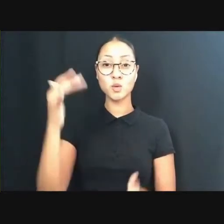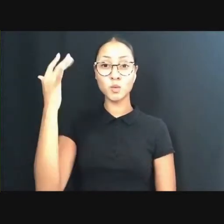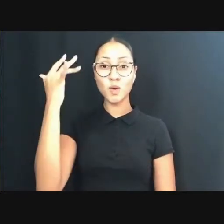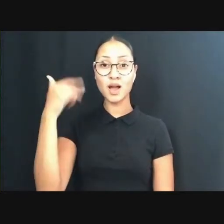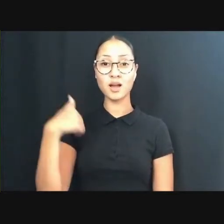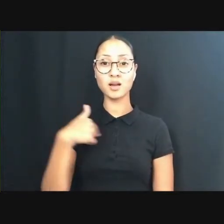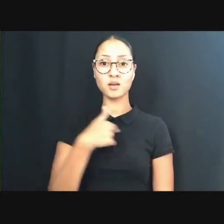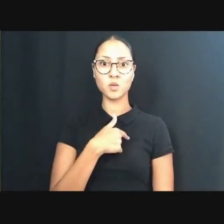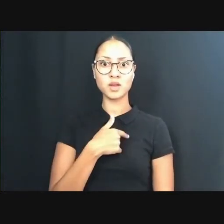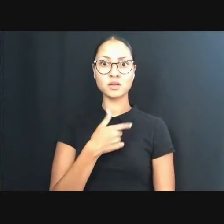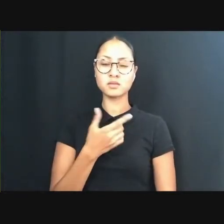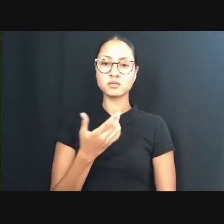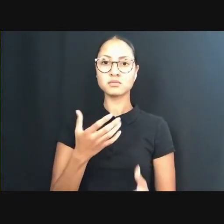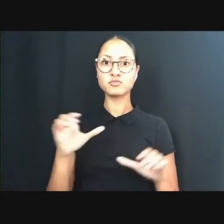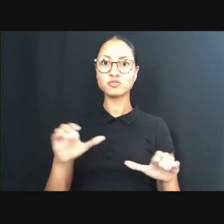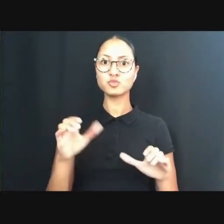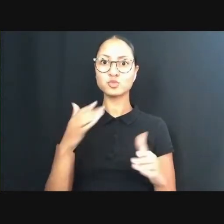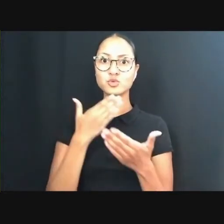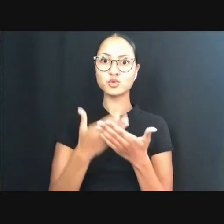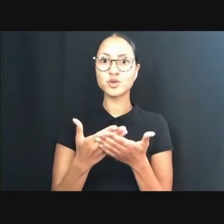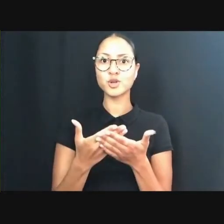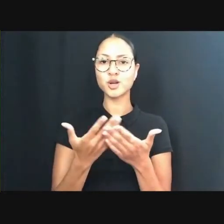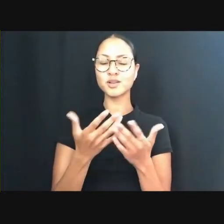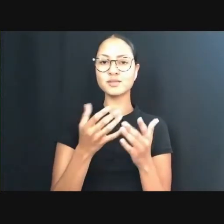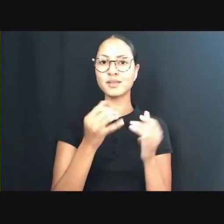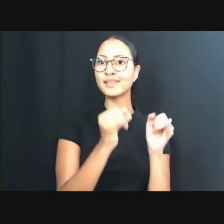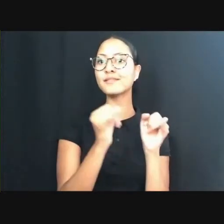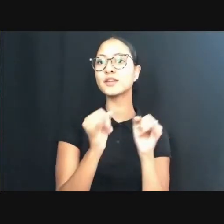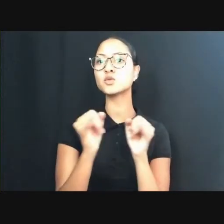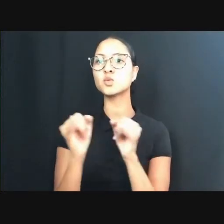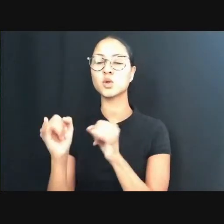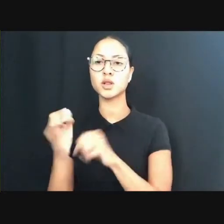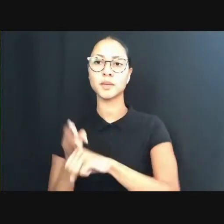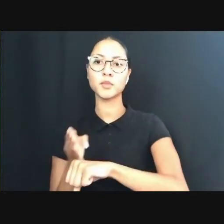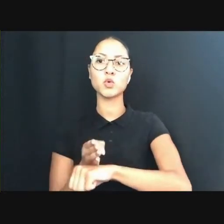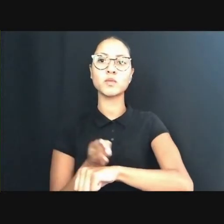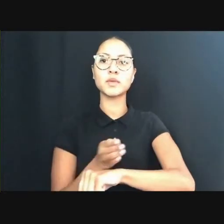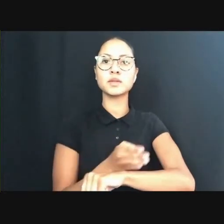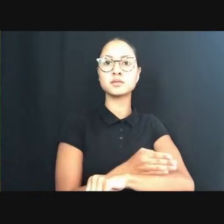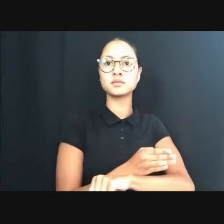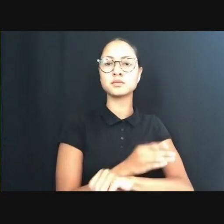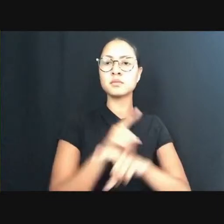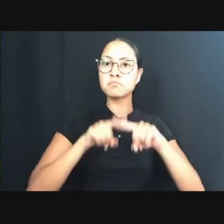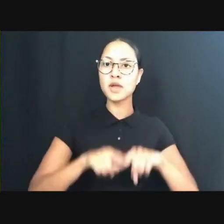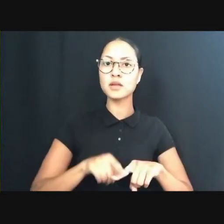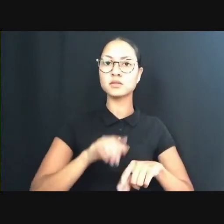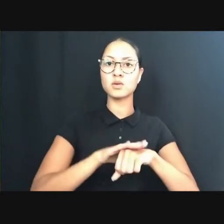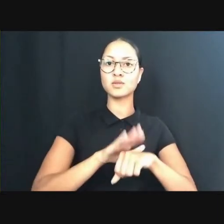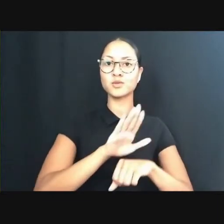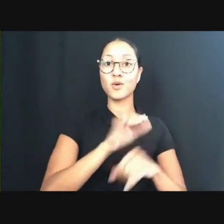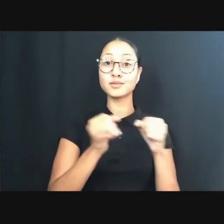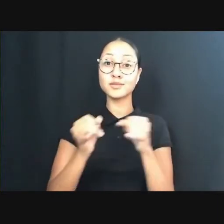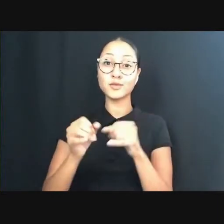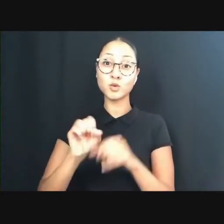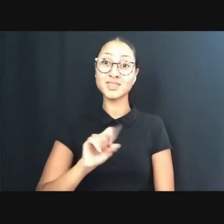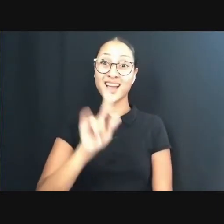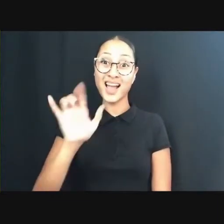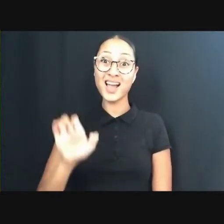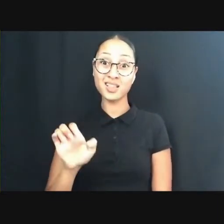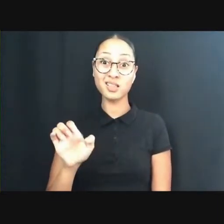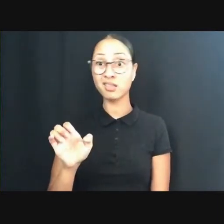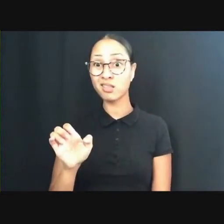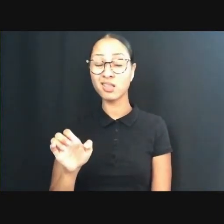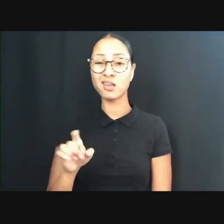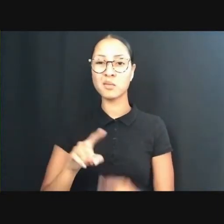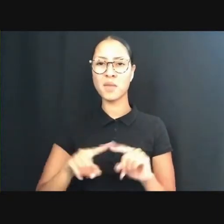does, right? Training should make you better at what it is, the style that you really can smack at, right? But it didn't seem like